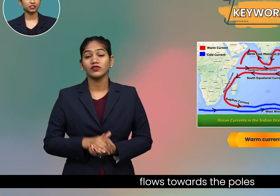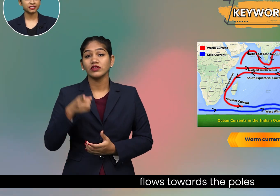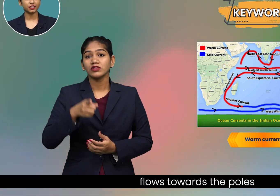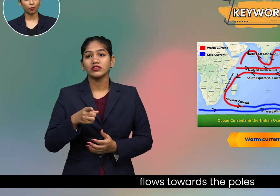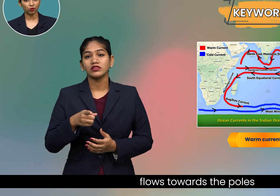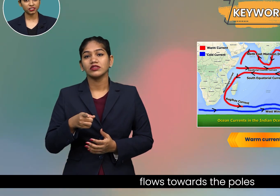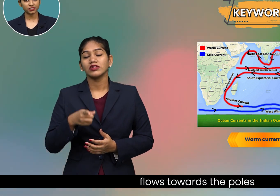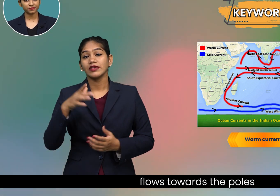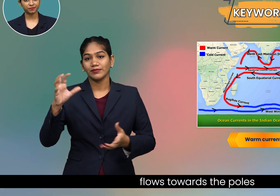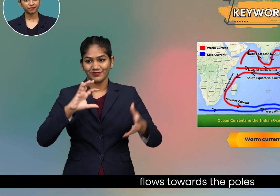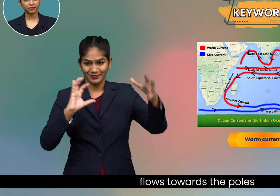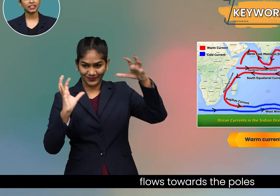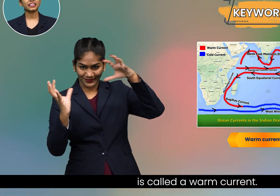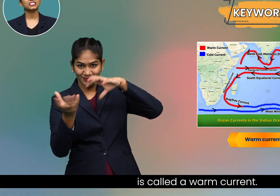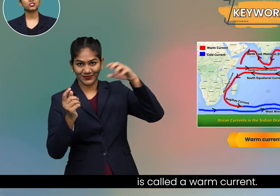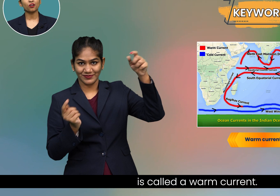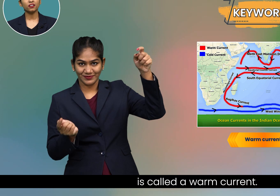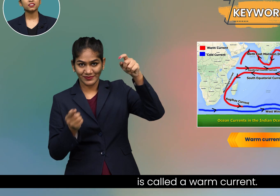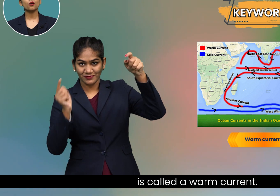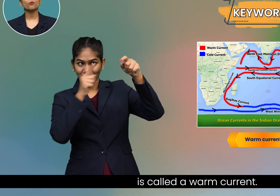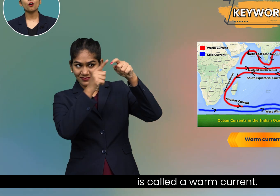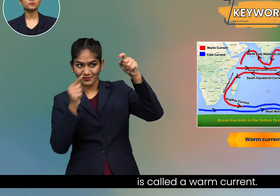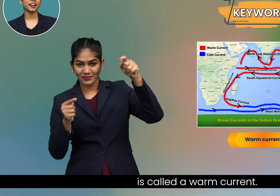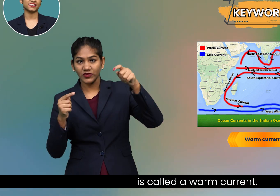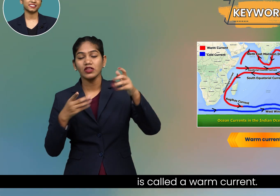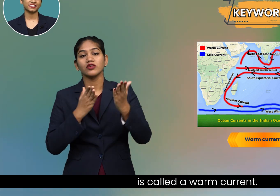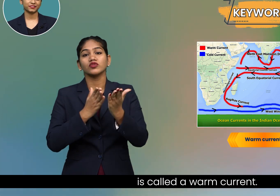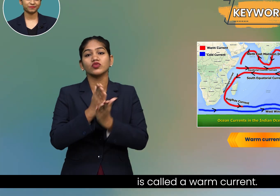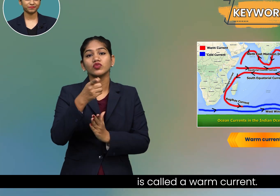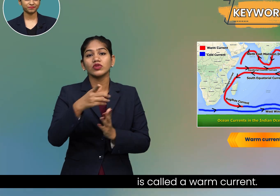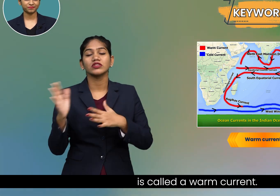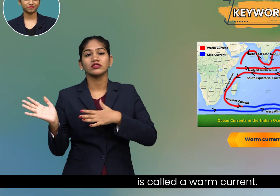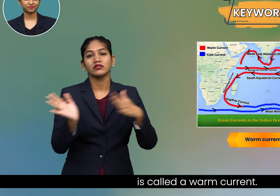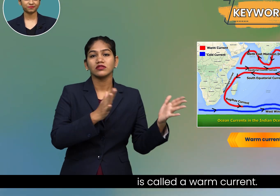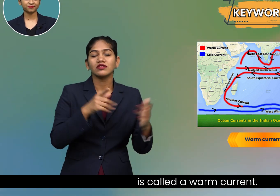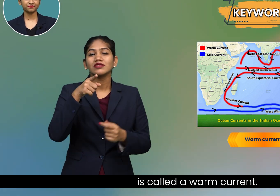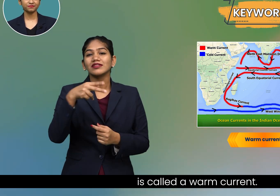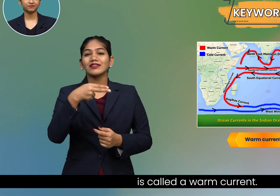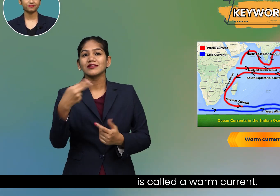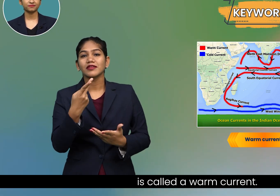flows towards the poles is called a warm current.